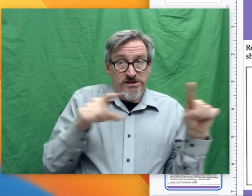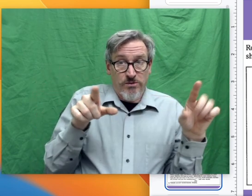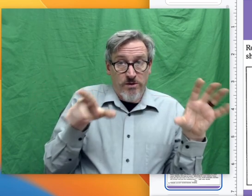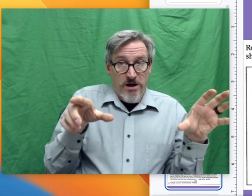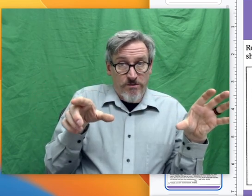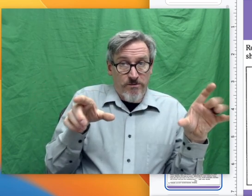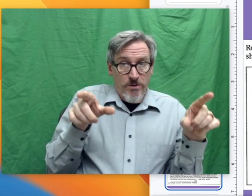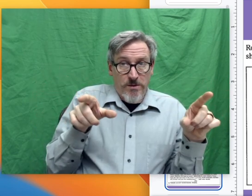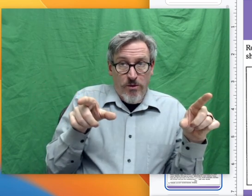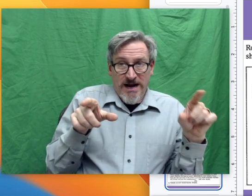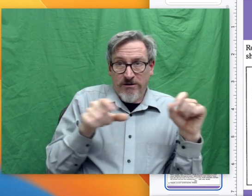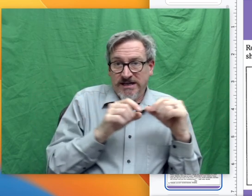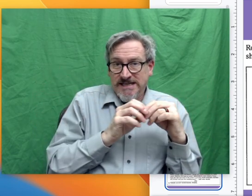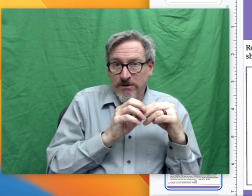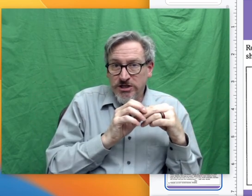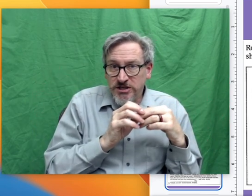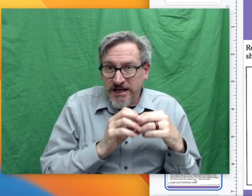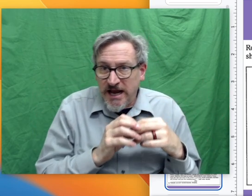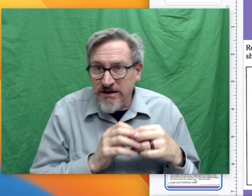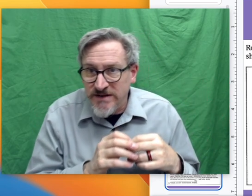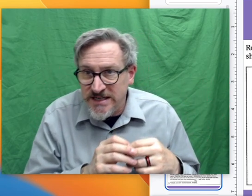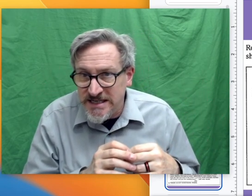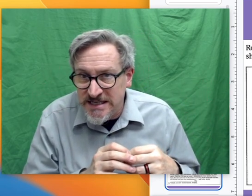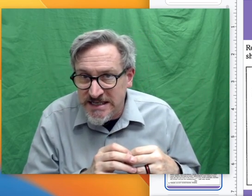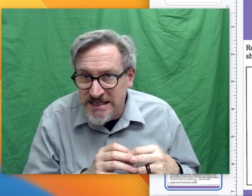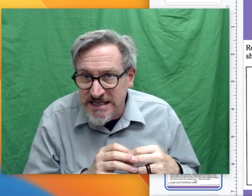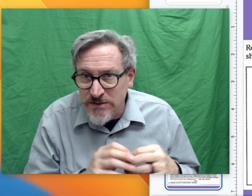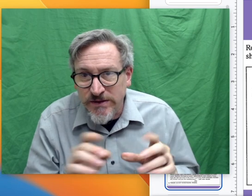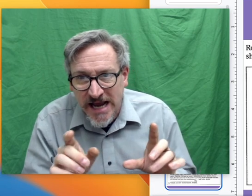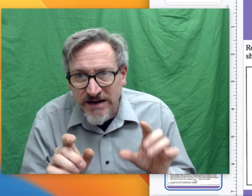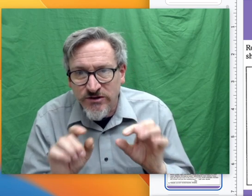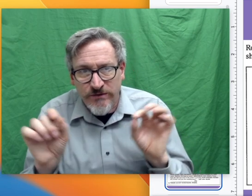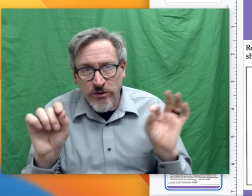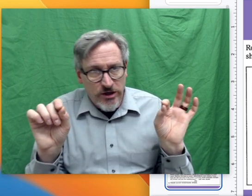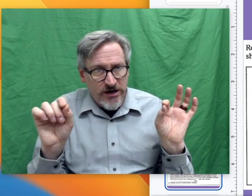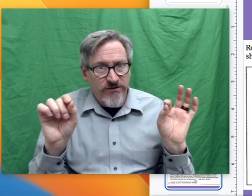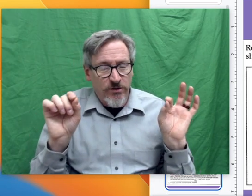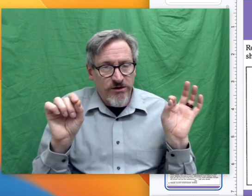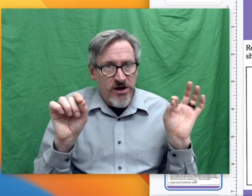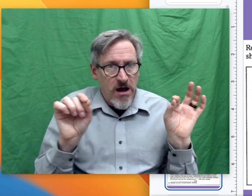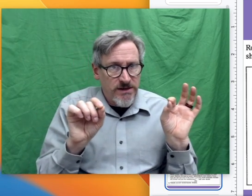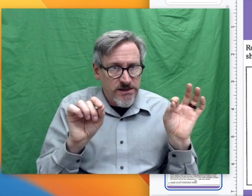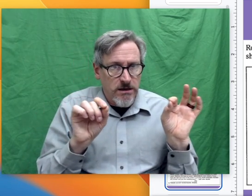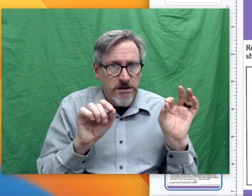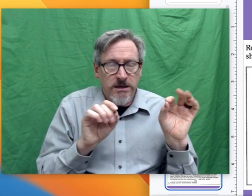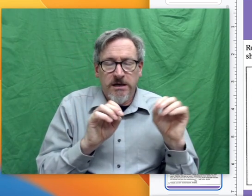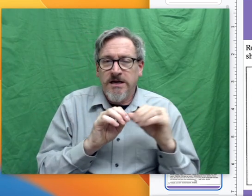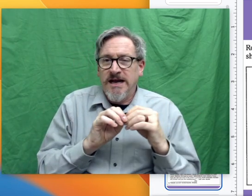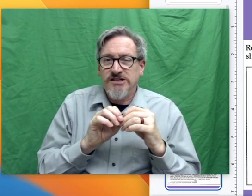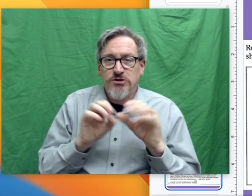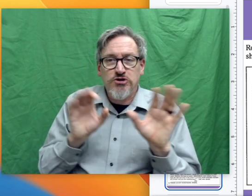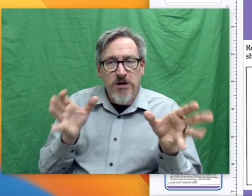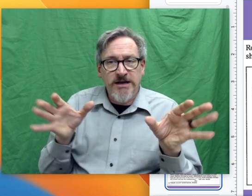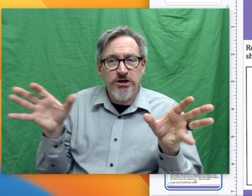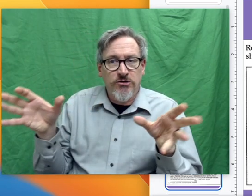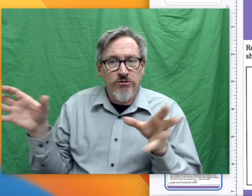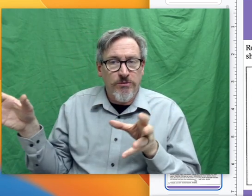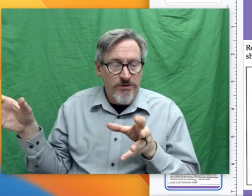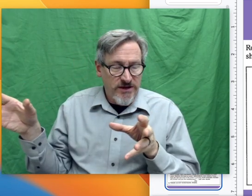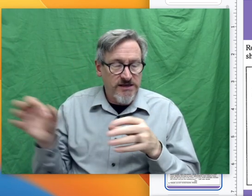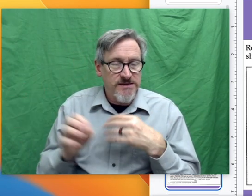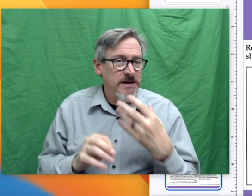So what I want to point out is, and I wish they kind of, well, they kind of do if you look carefully at where the commas are, is they're trying to